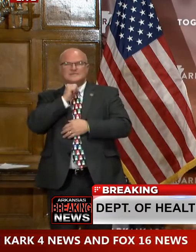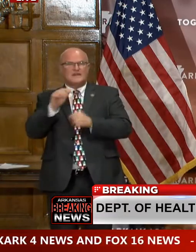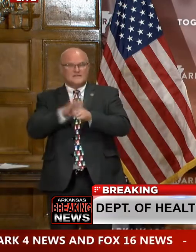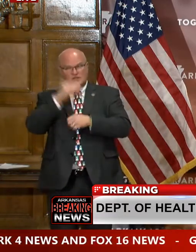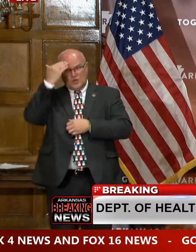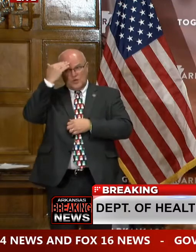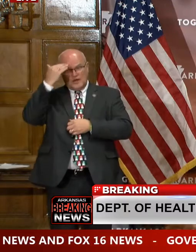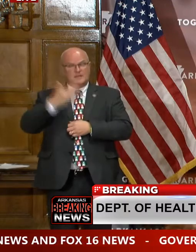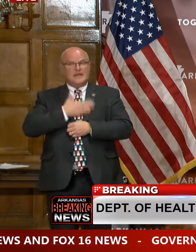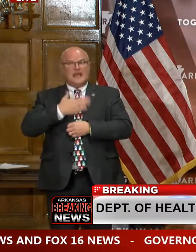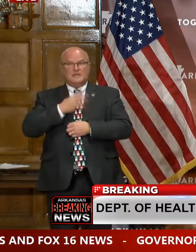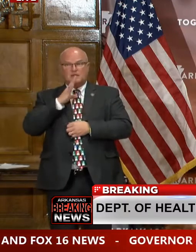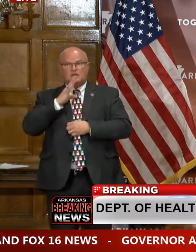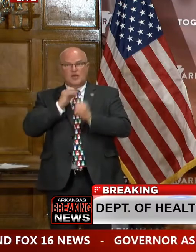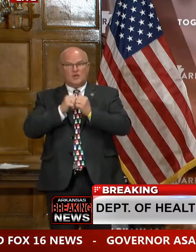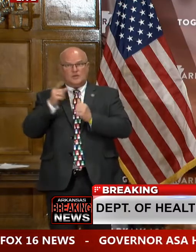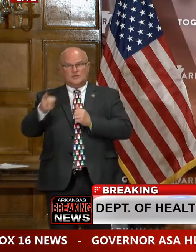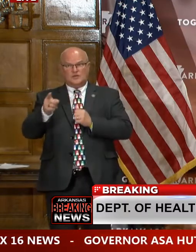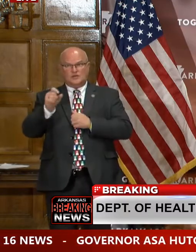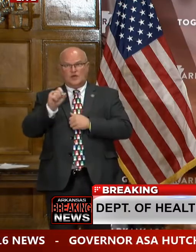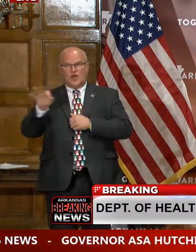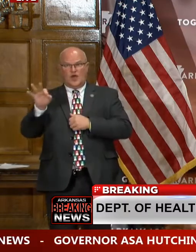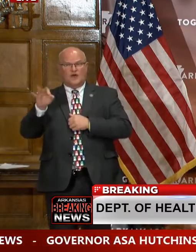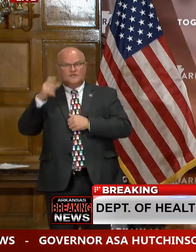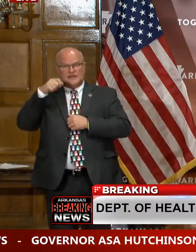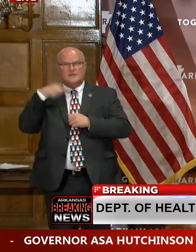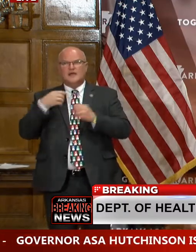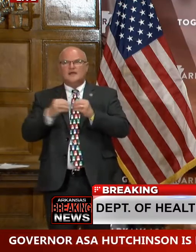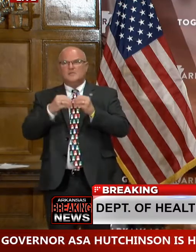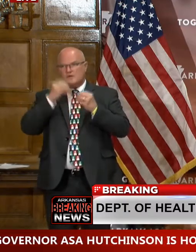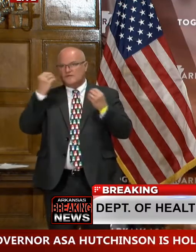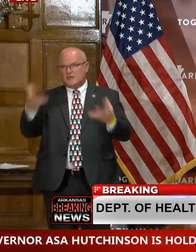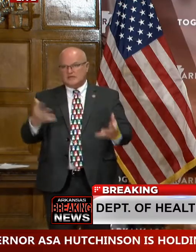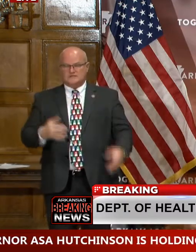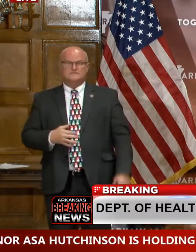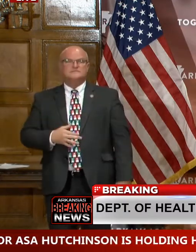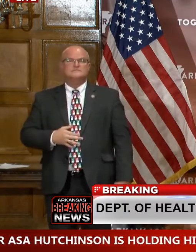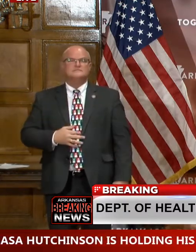fully aware, I would be happy to talk about it offline once I have a little bit more information.